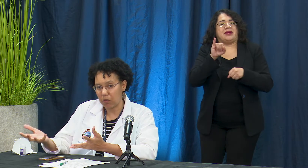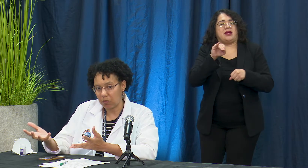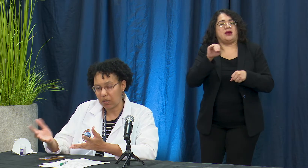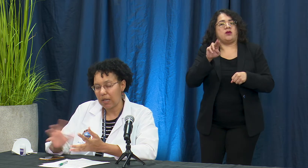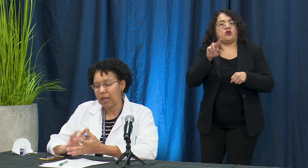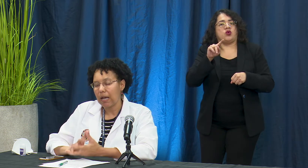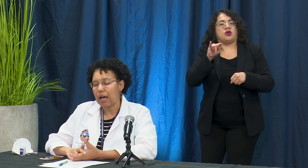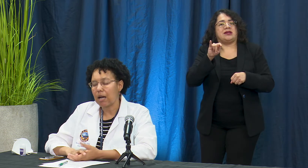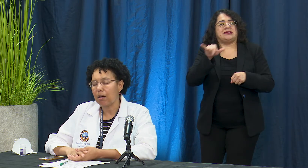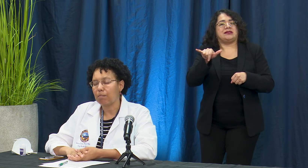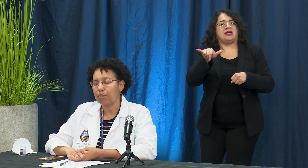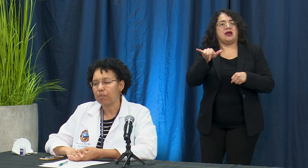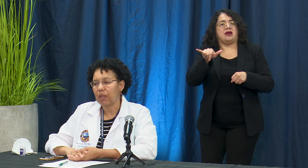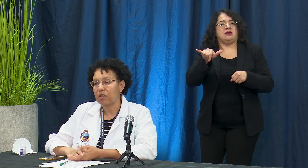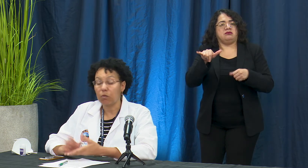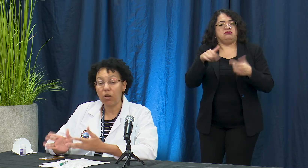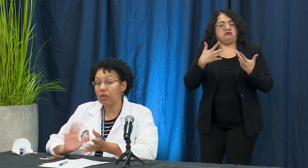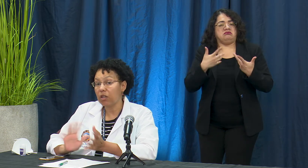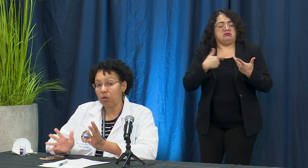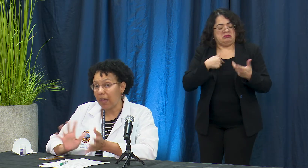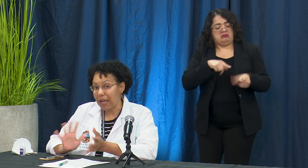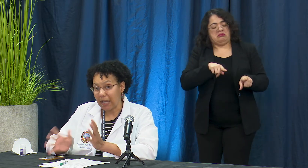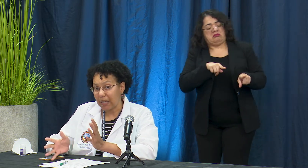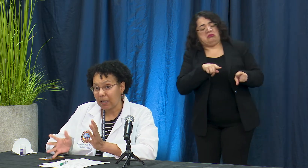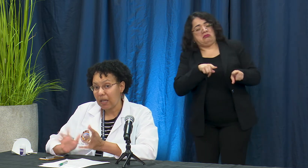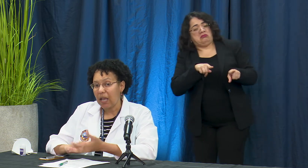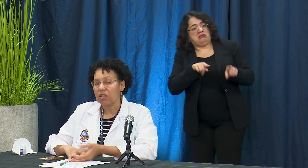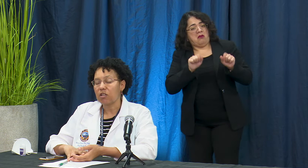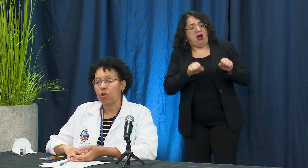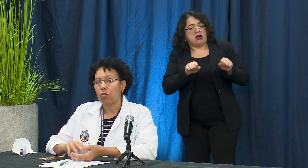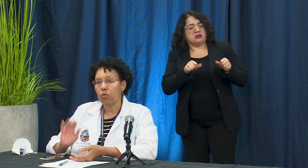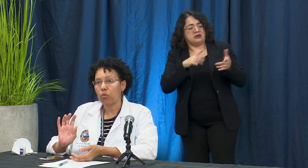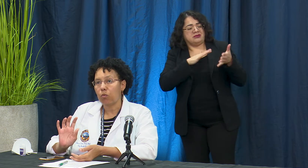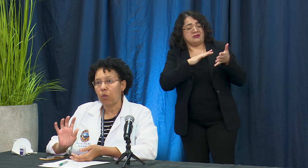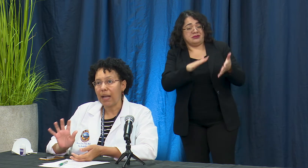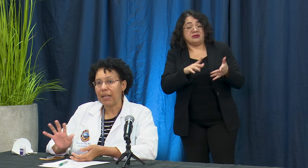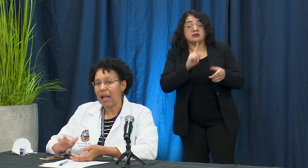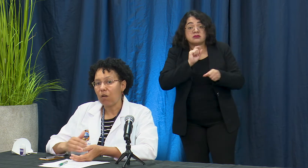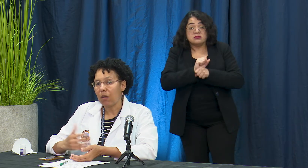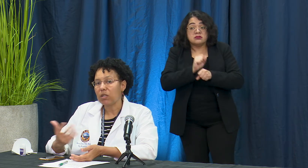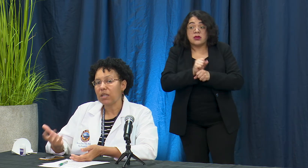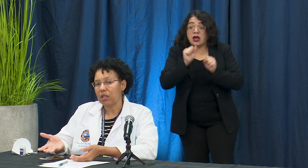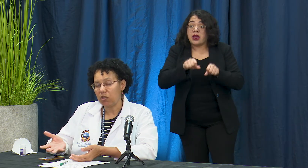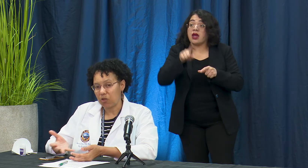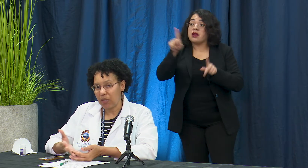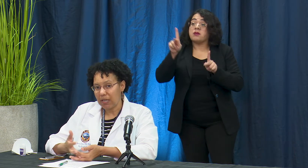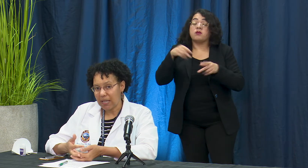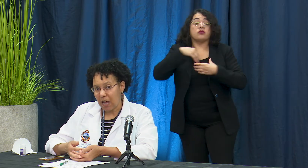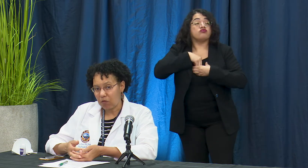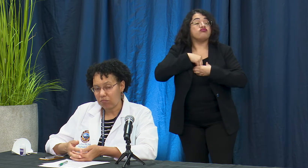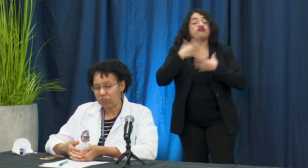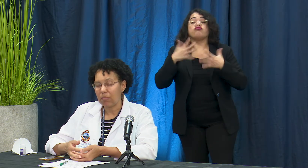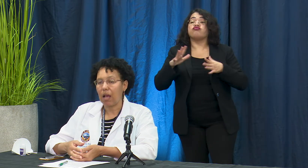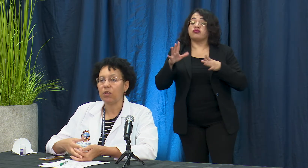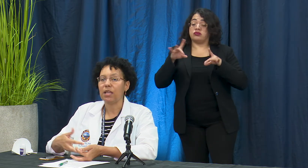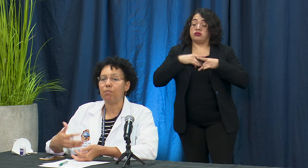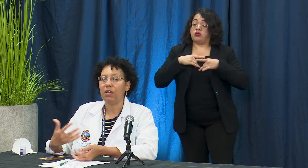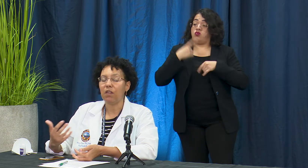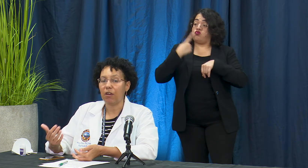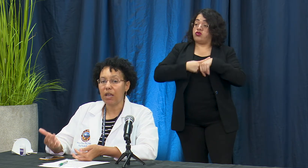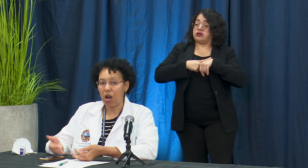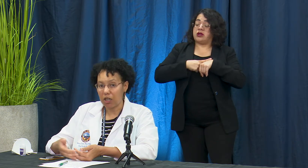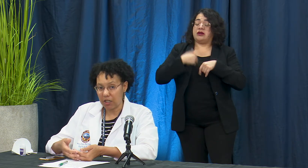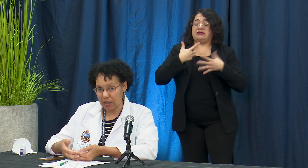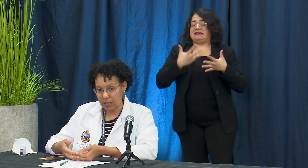you're immune. So we don't even know that yet. So right now, I would say the jury is out. I would say